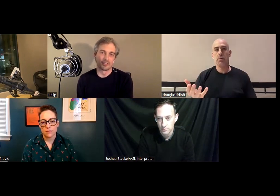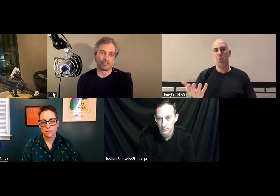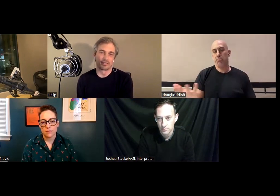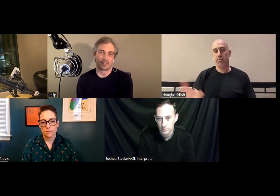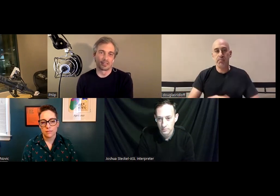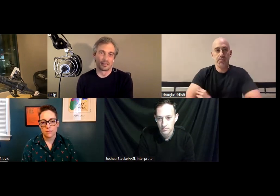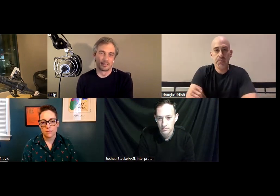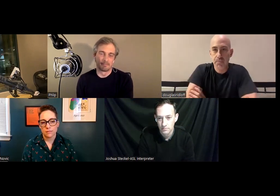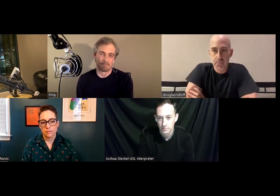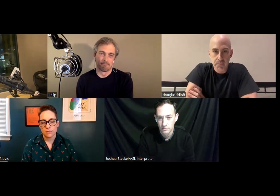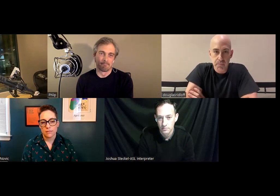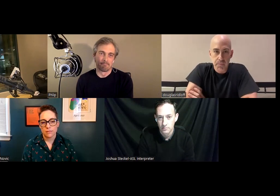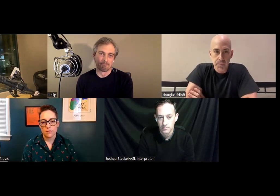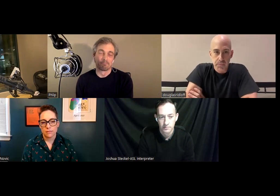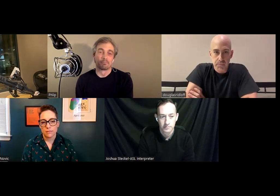our language from us?